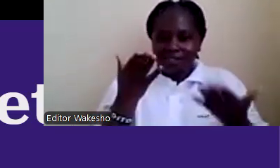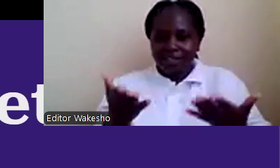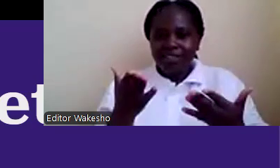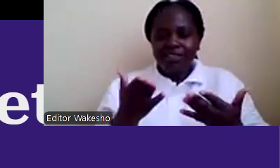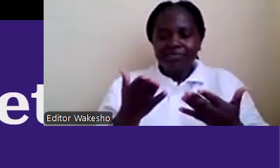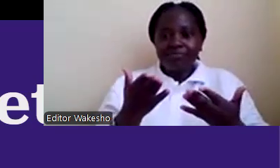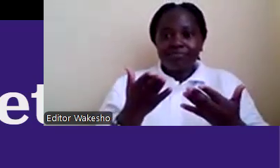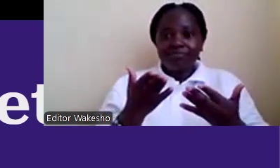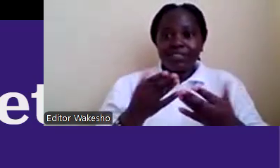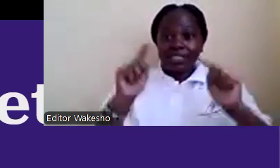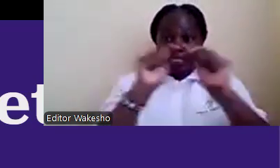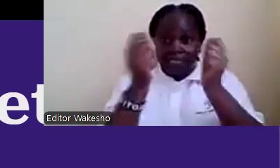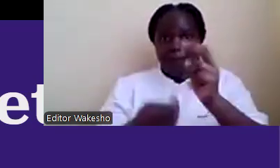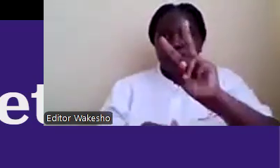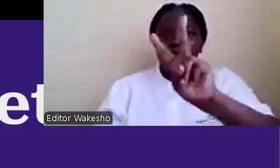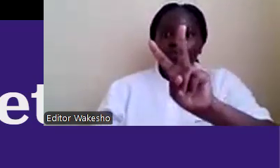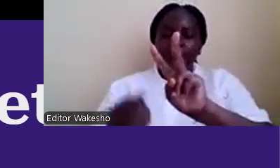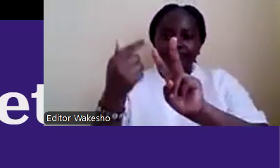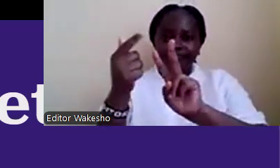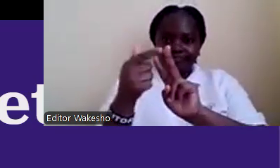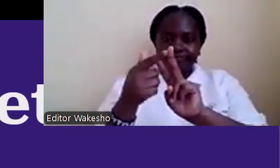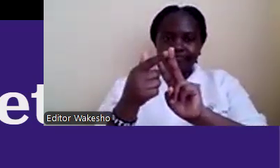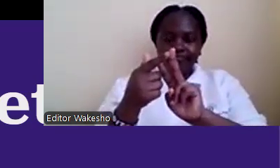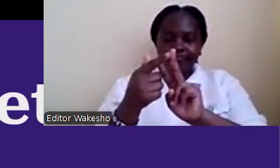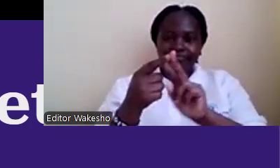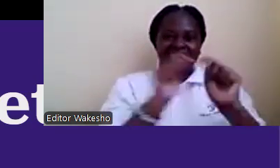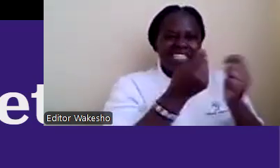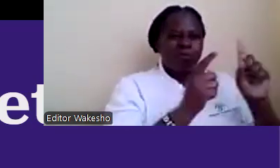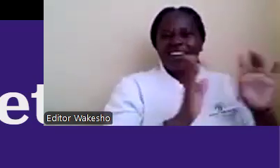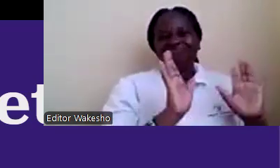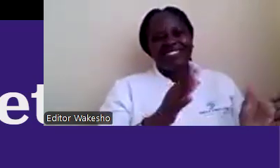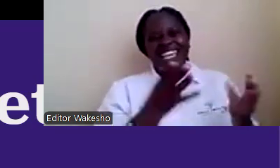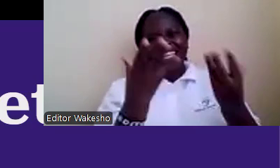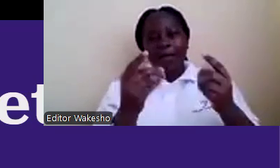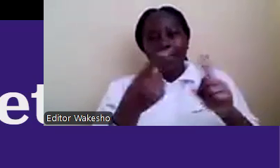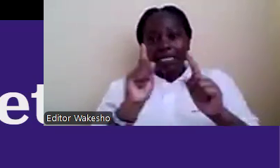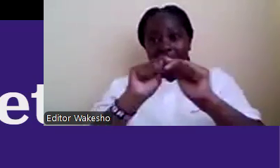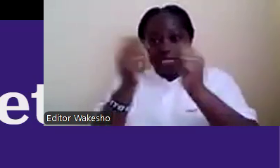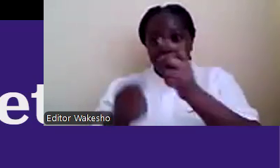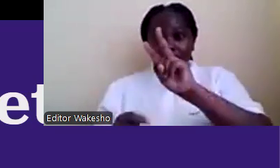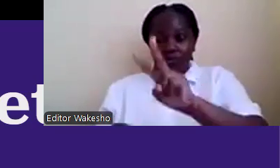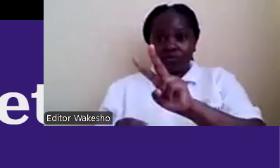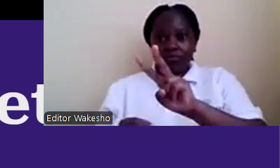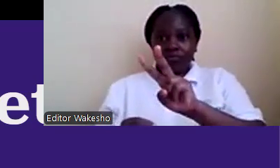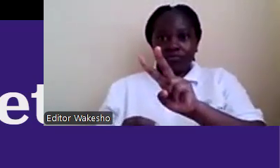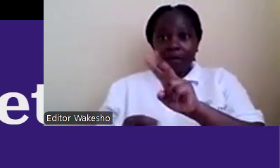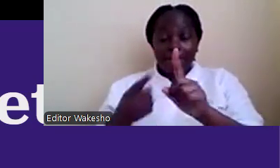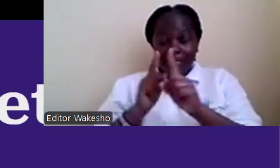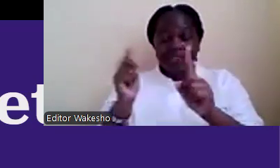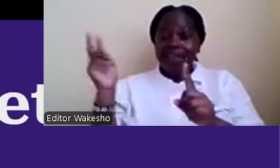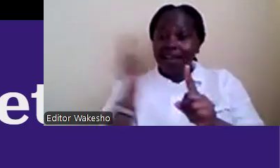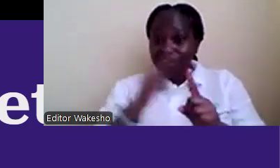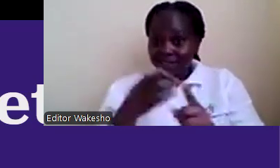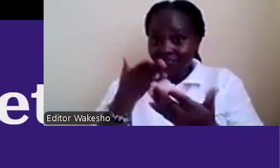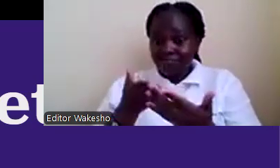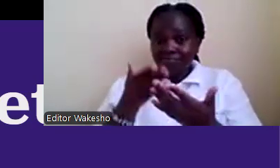type 2 diabetes. However, it is important to note that the presence of these risk factors does not